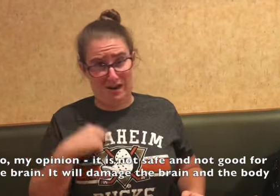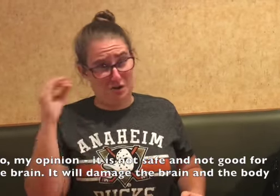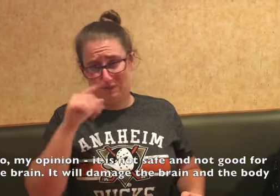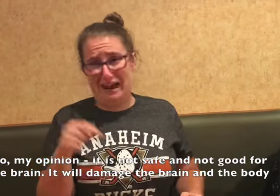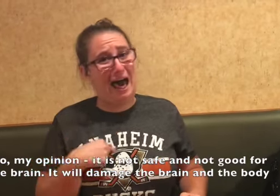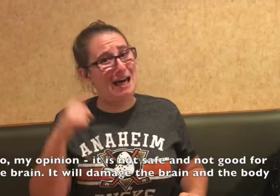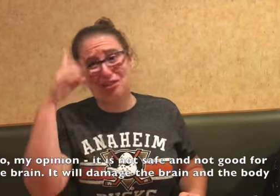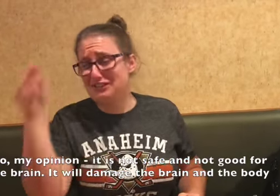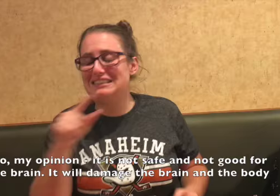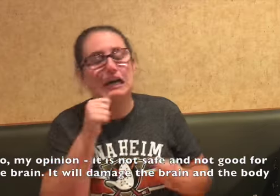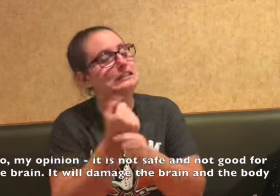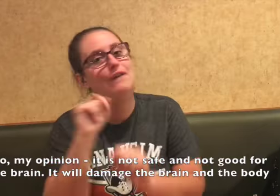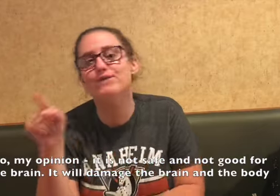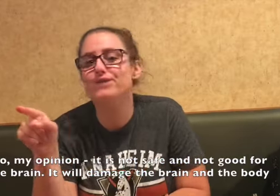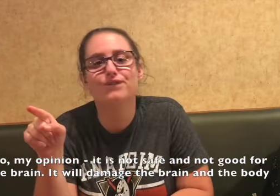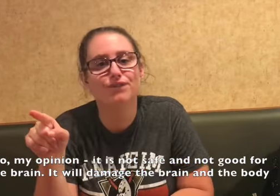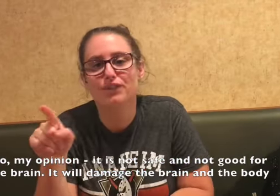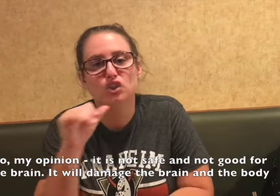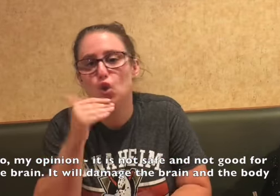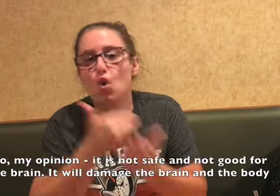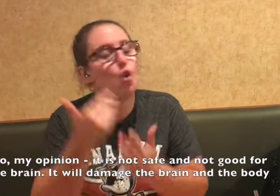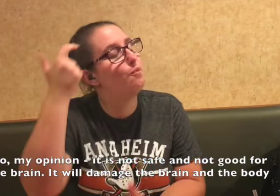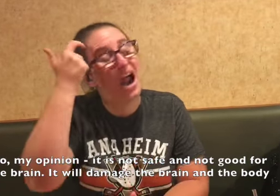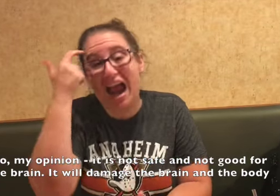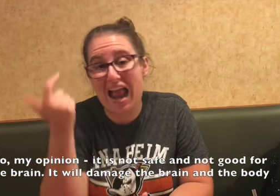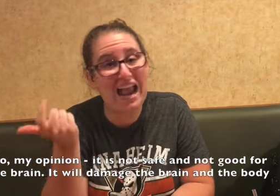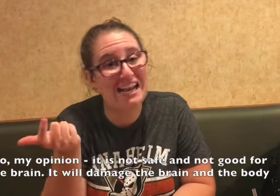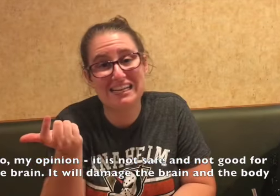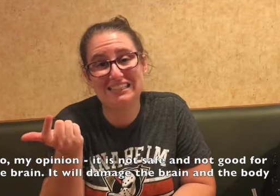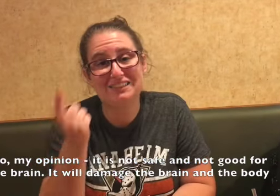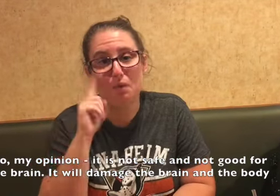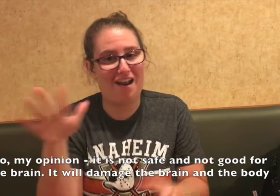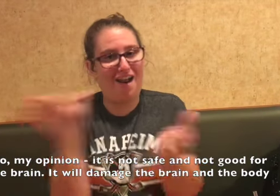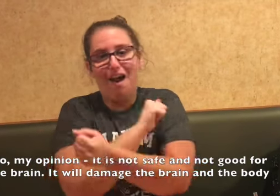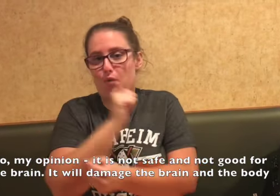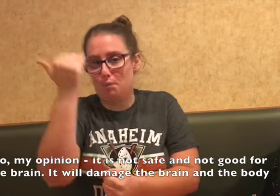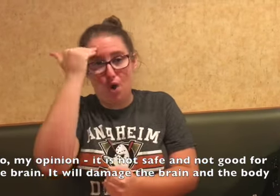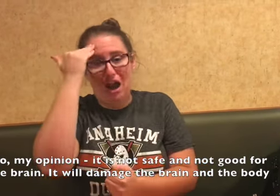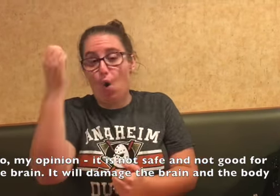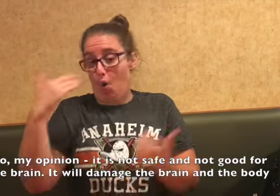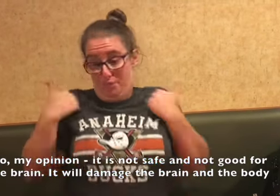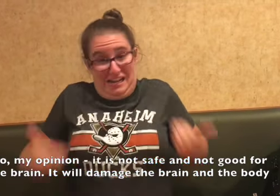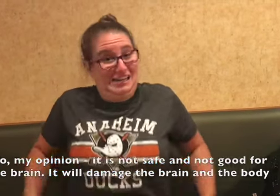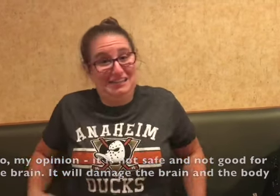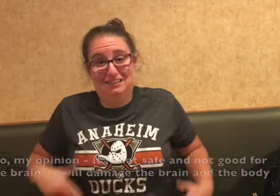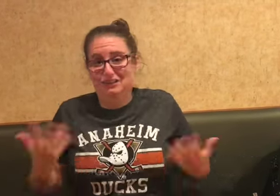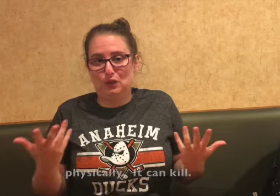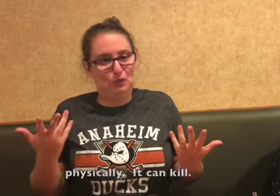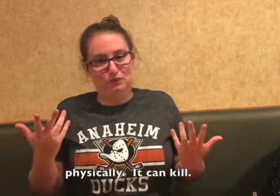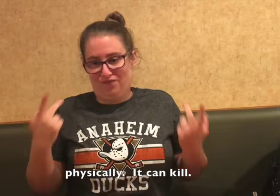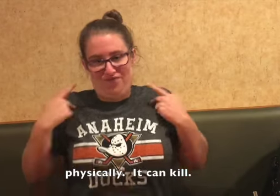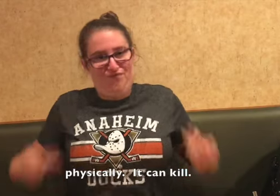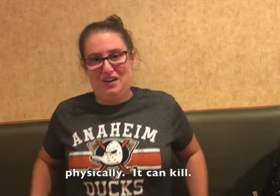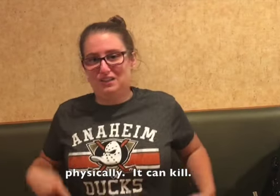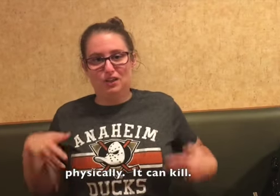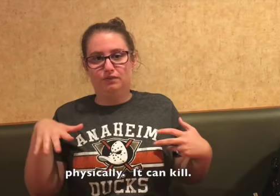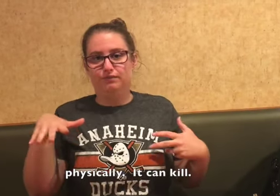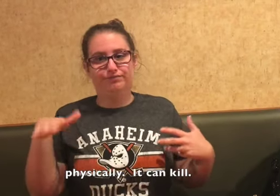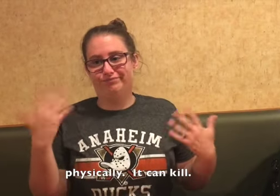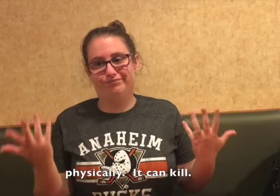No. In my opinion, I don't think it's safe. It's not good for your brain. It will damage the brain and the body. Physically, it